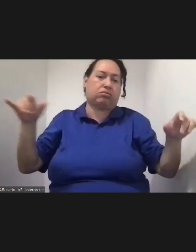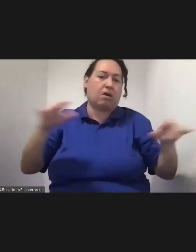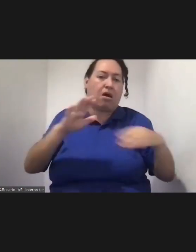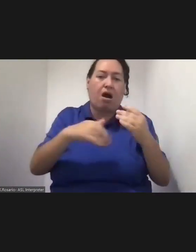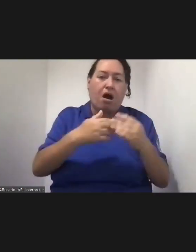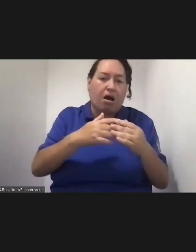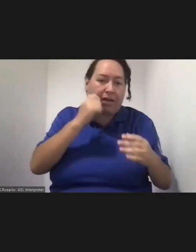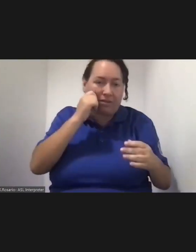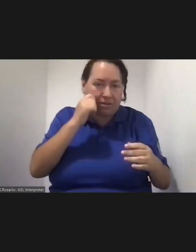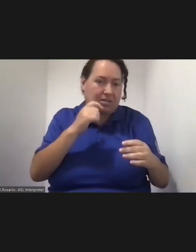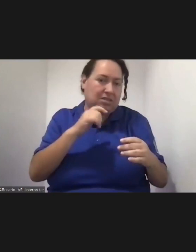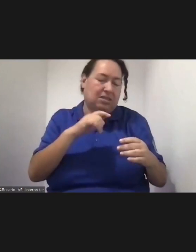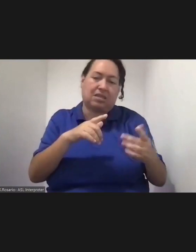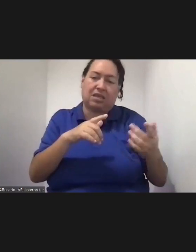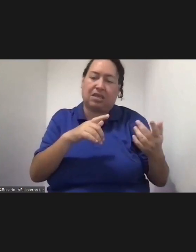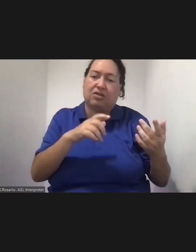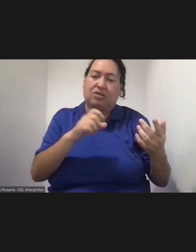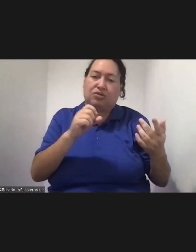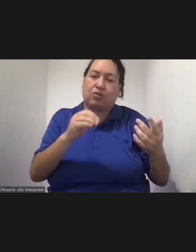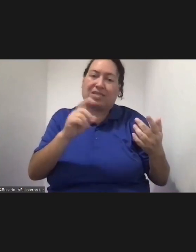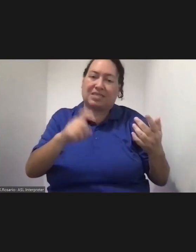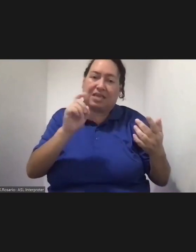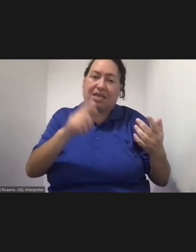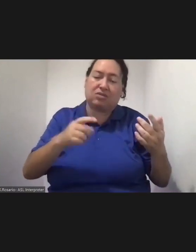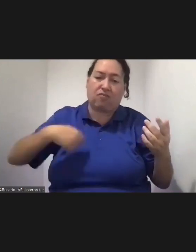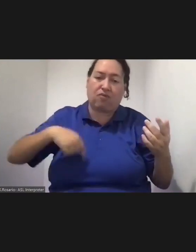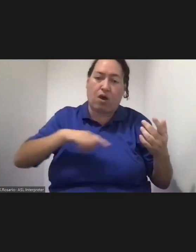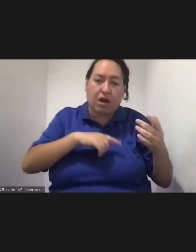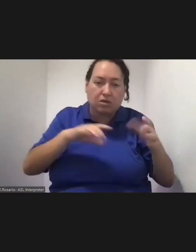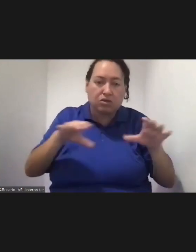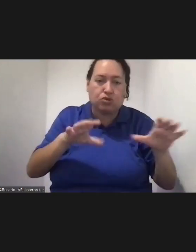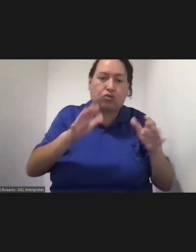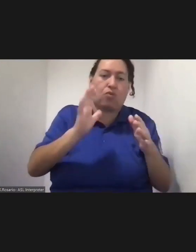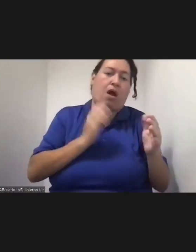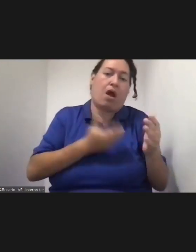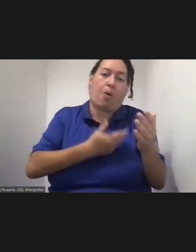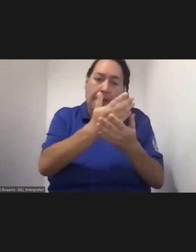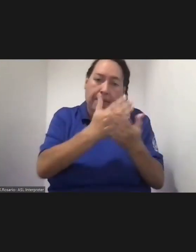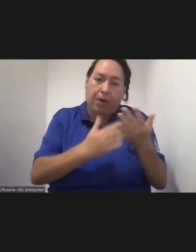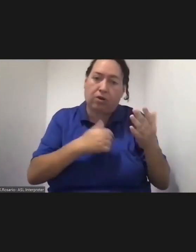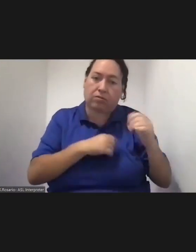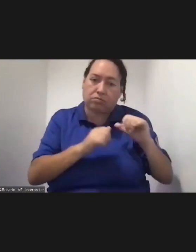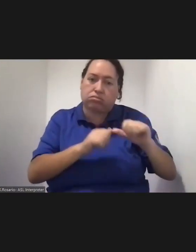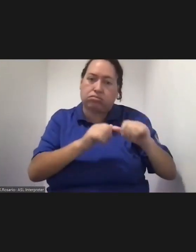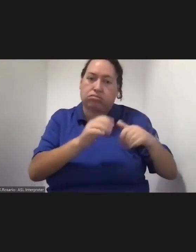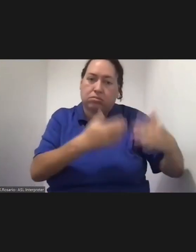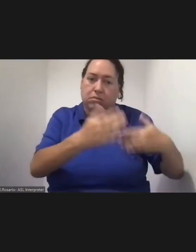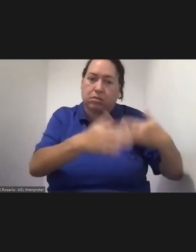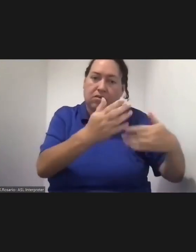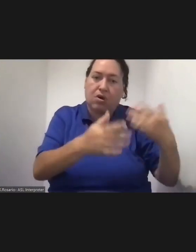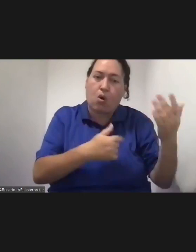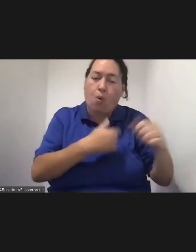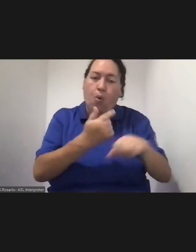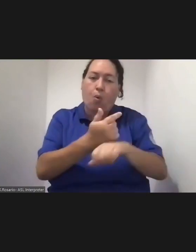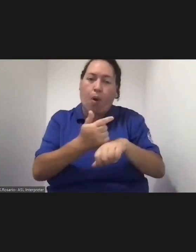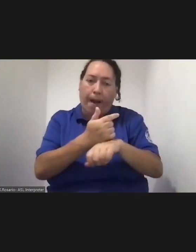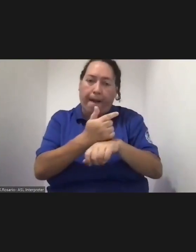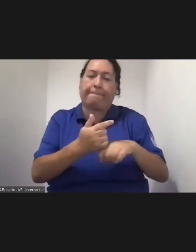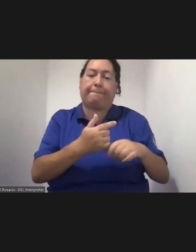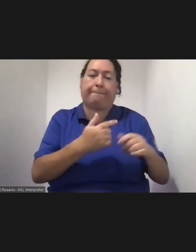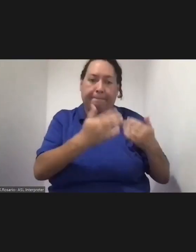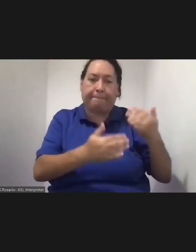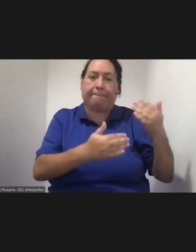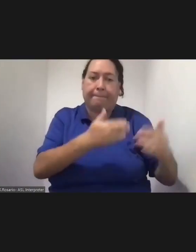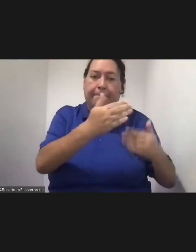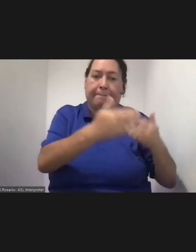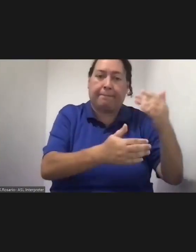therefore necessary for us to do our part, to stay the course, to keep Guam moving forward towards herd immunity,